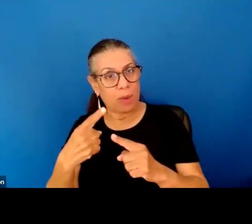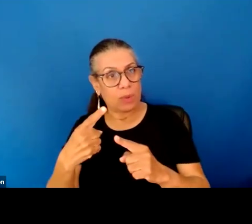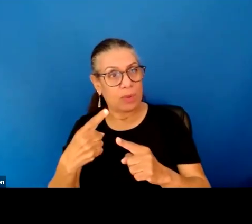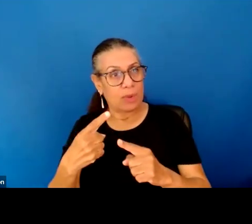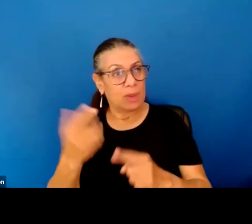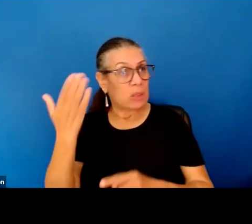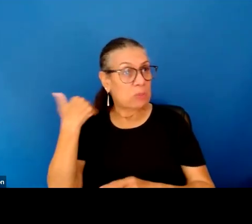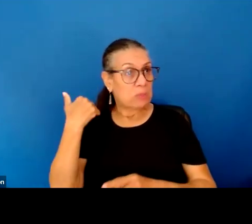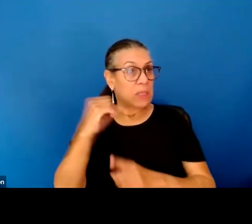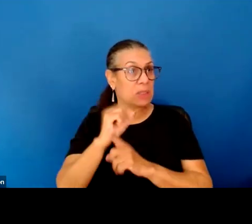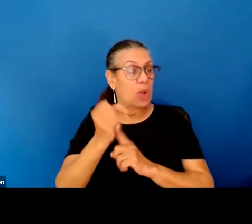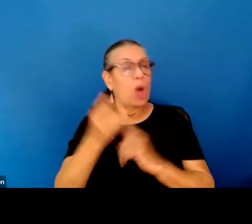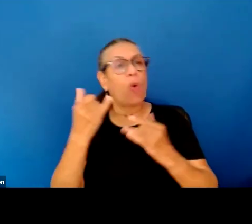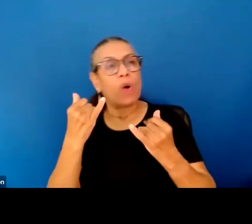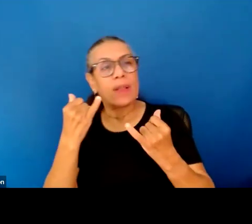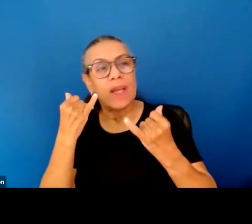structure?